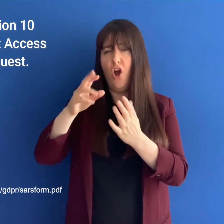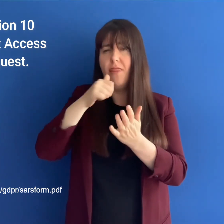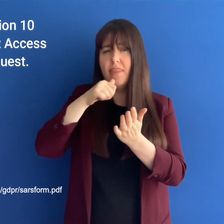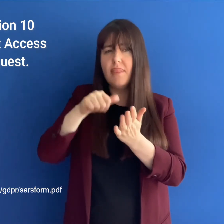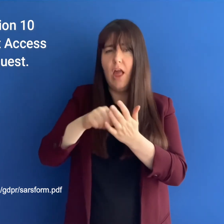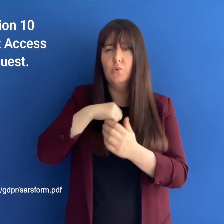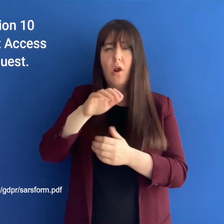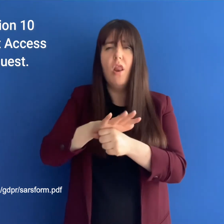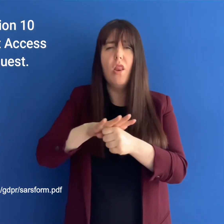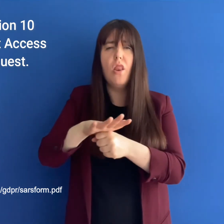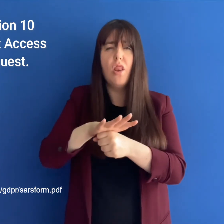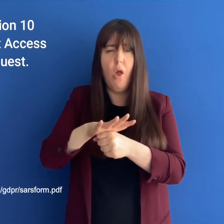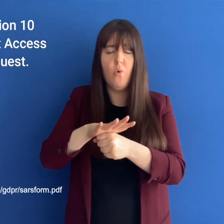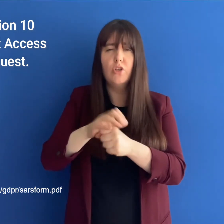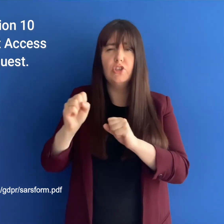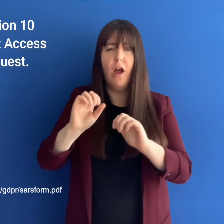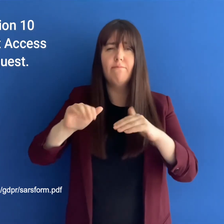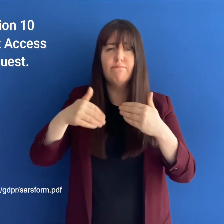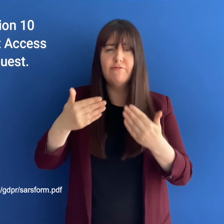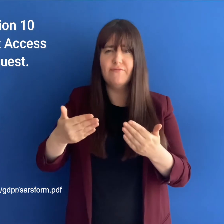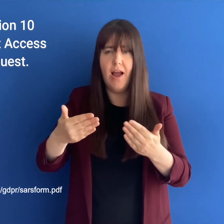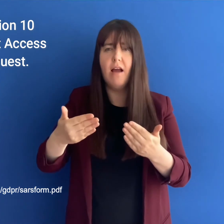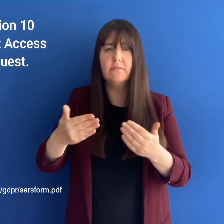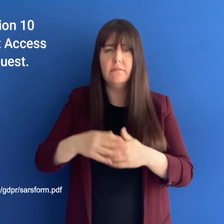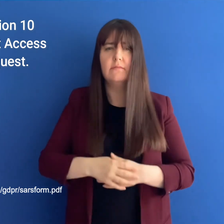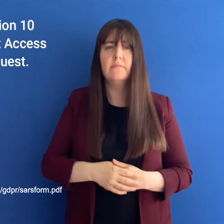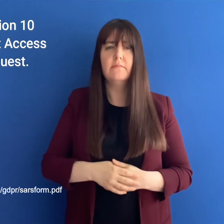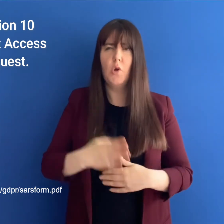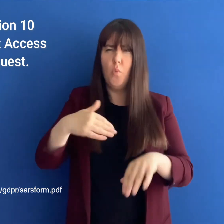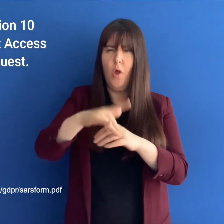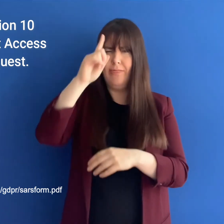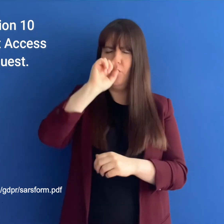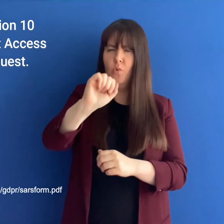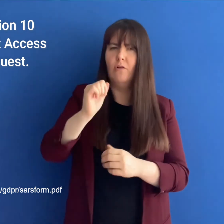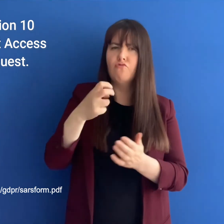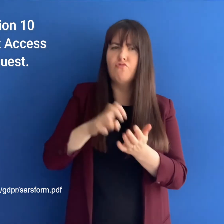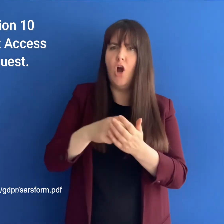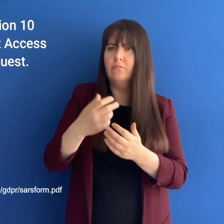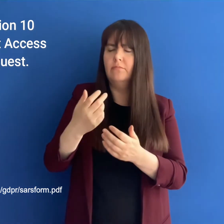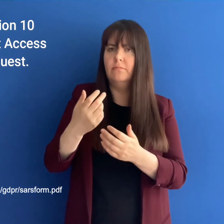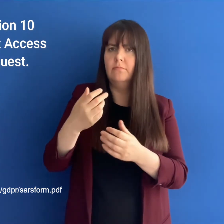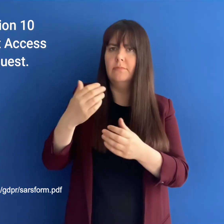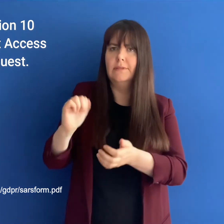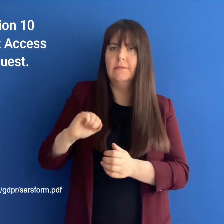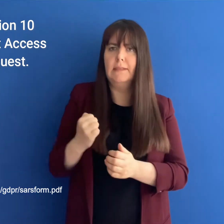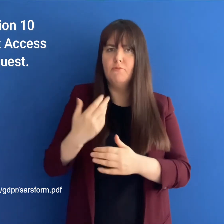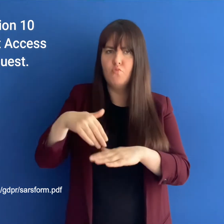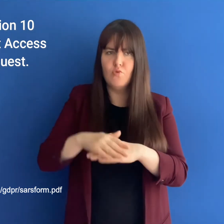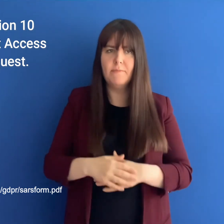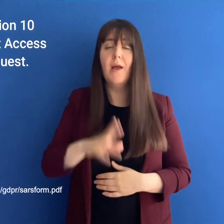Send the completed Subject Access Request form or a letter to your local service provider where you think your records are held.